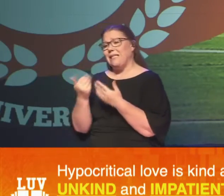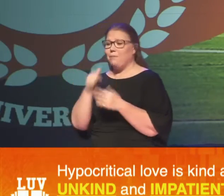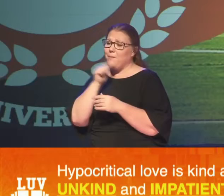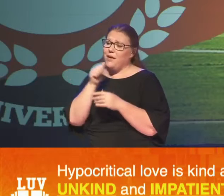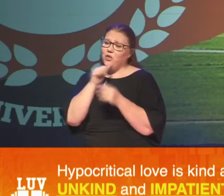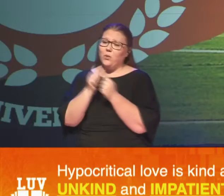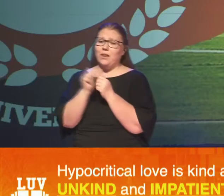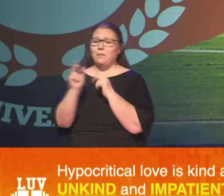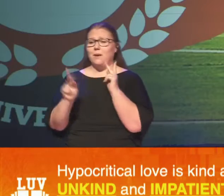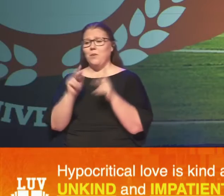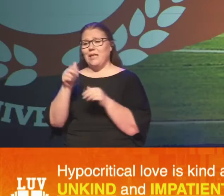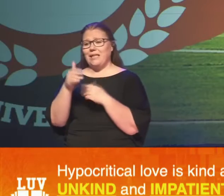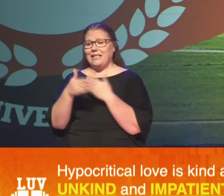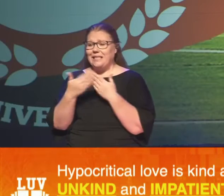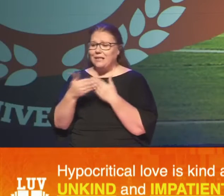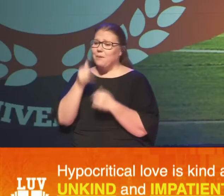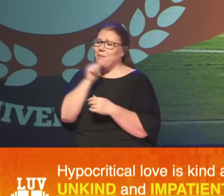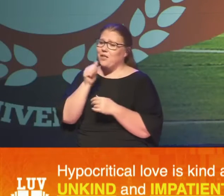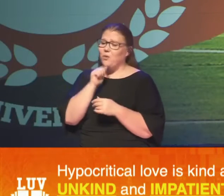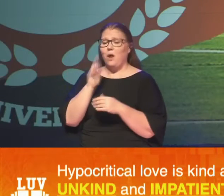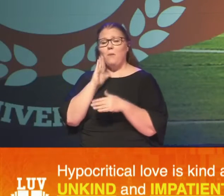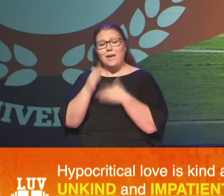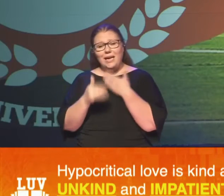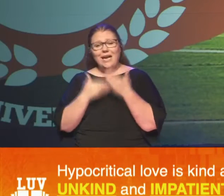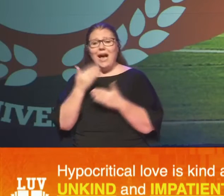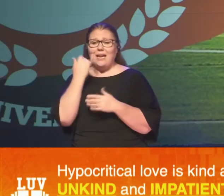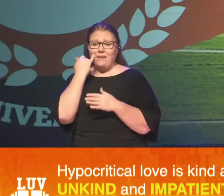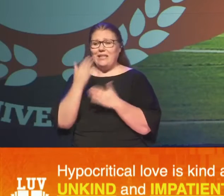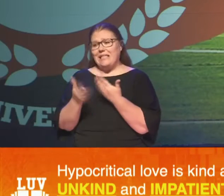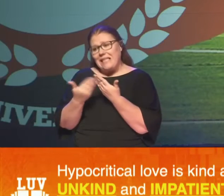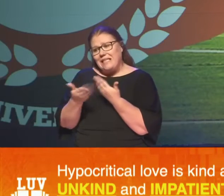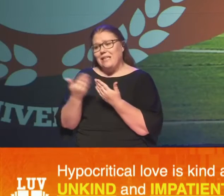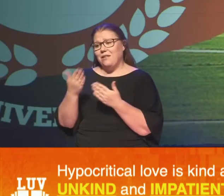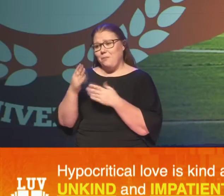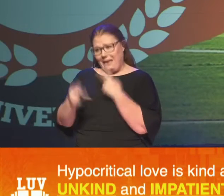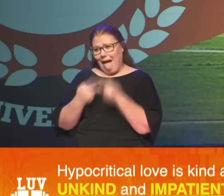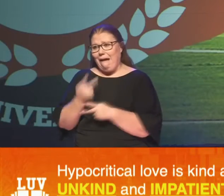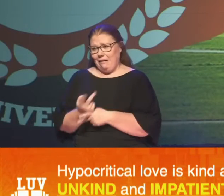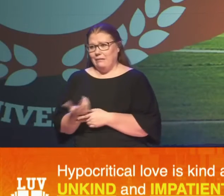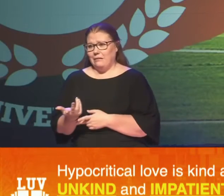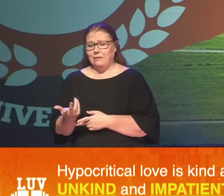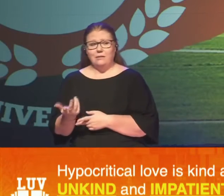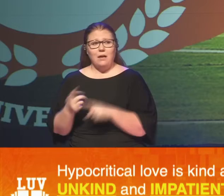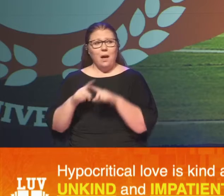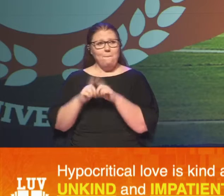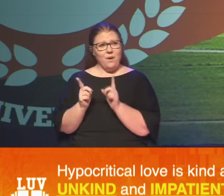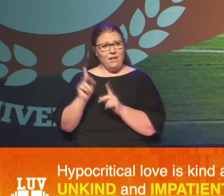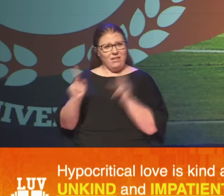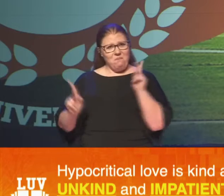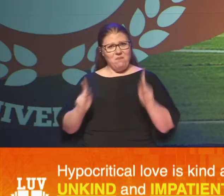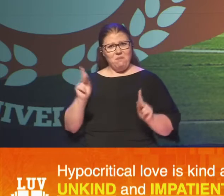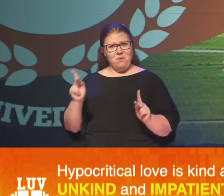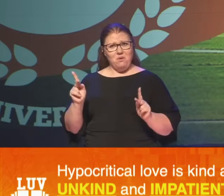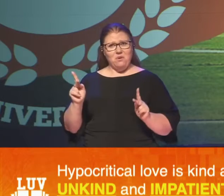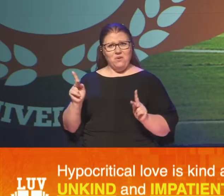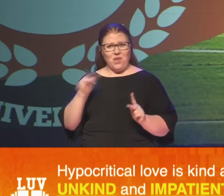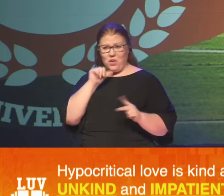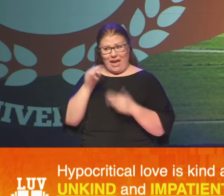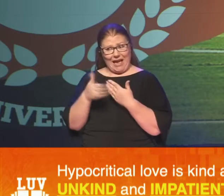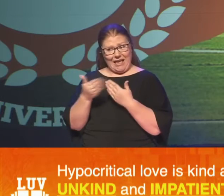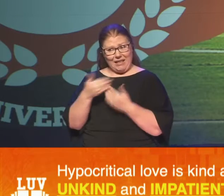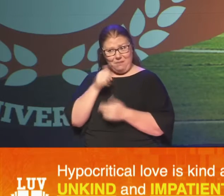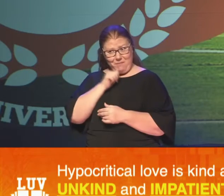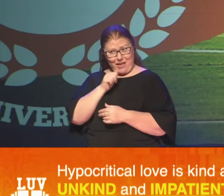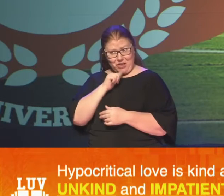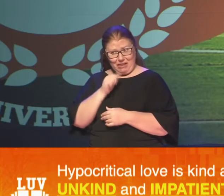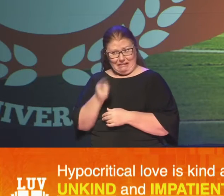people that are easy to be patient with. I'll be kind to the people that are easy to be kind with to me. But those people that are not easy to be patient